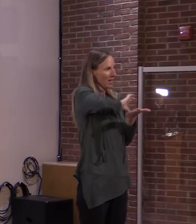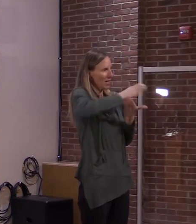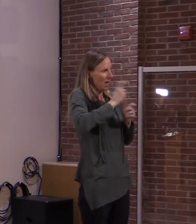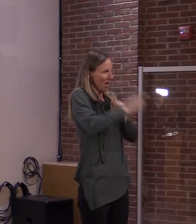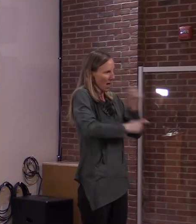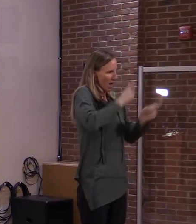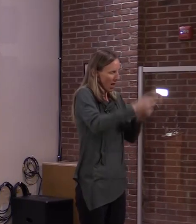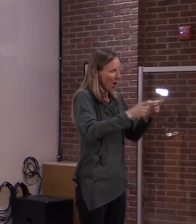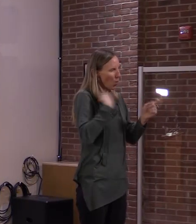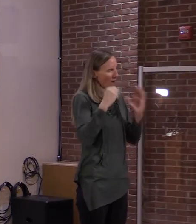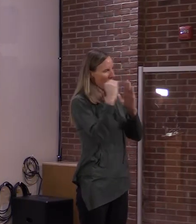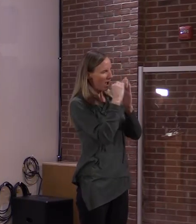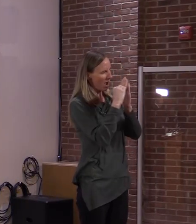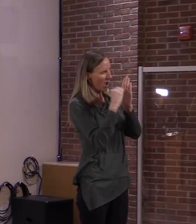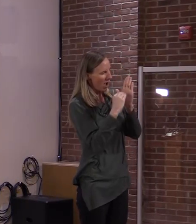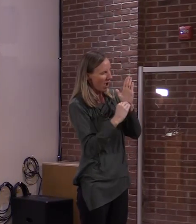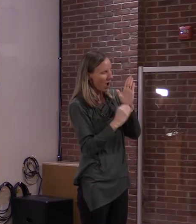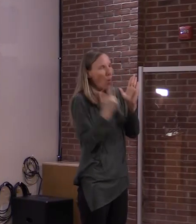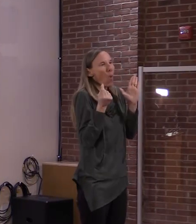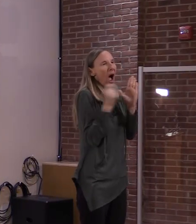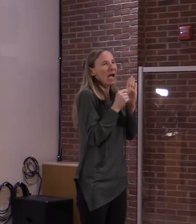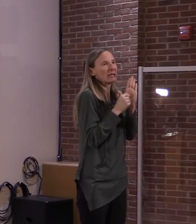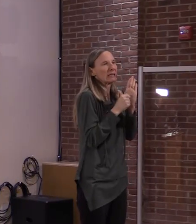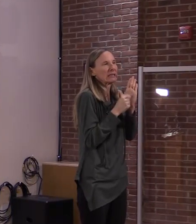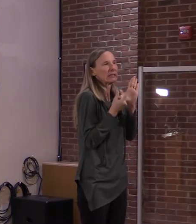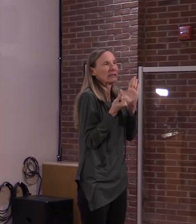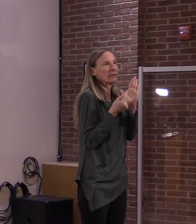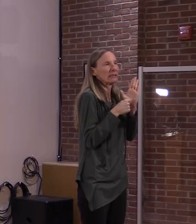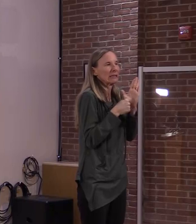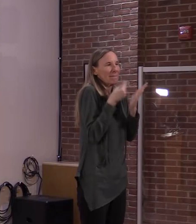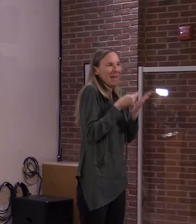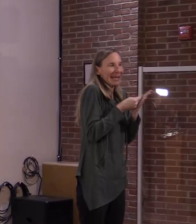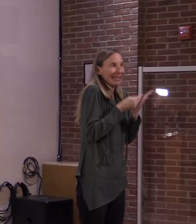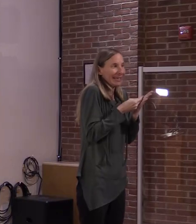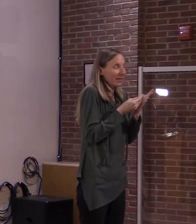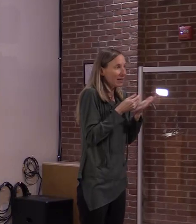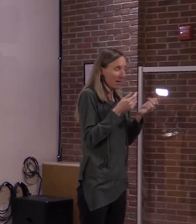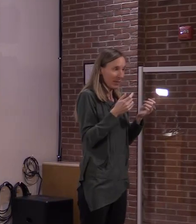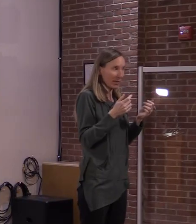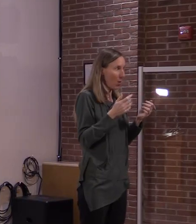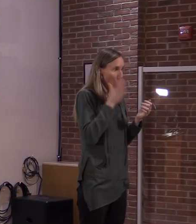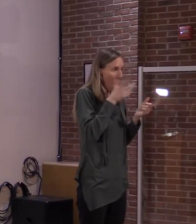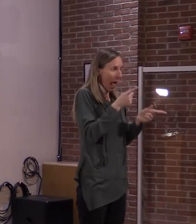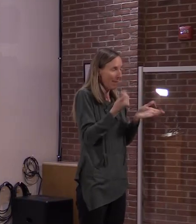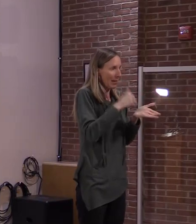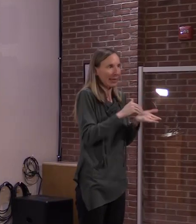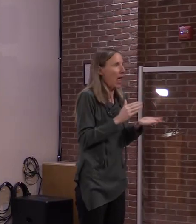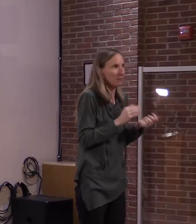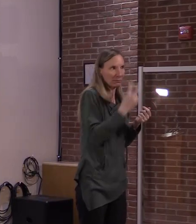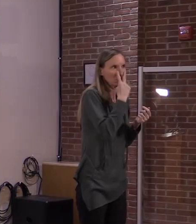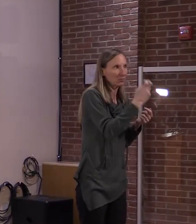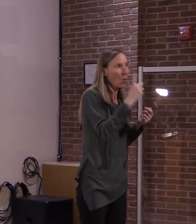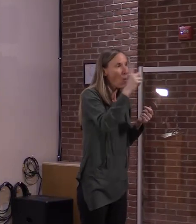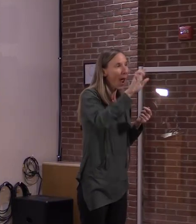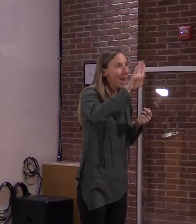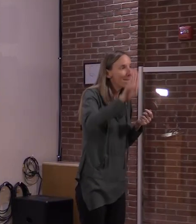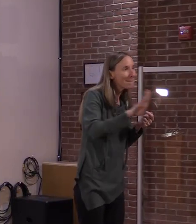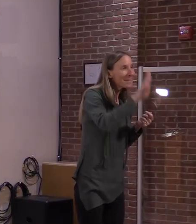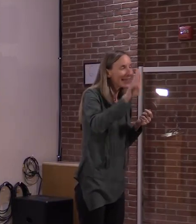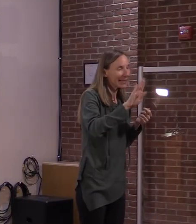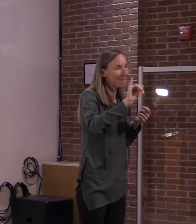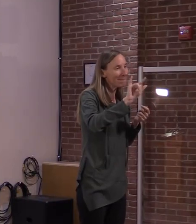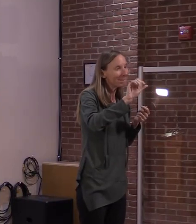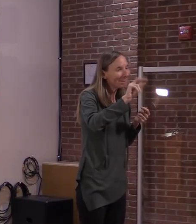for this once-in-a-lifetime opportunity that we have, about $1 billion of money that is